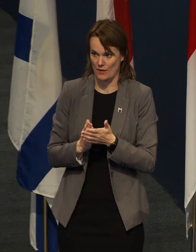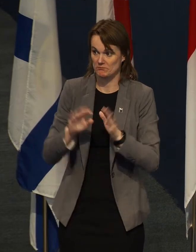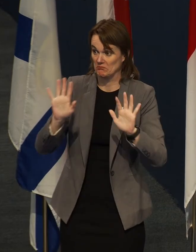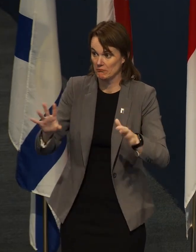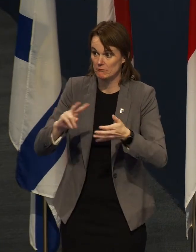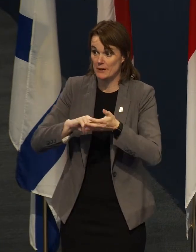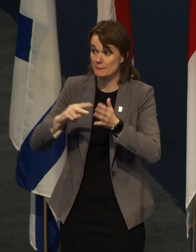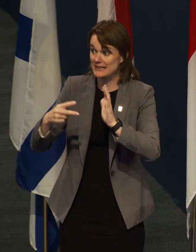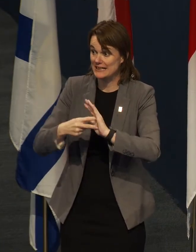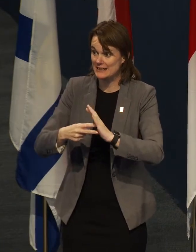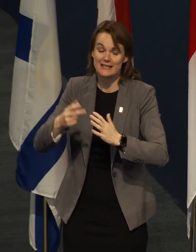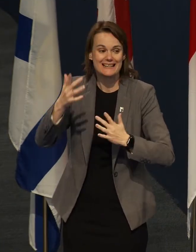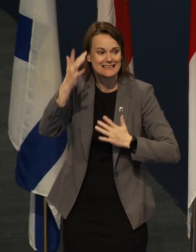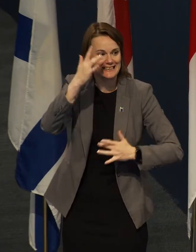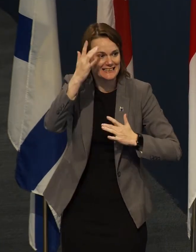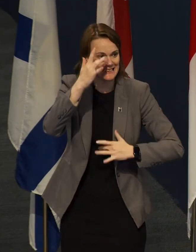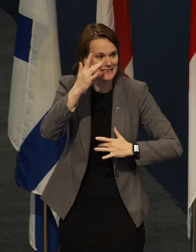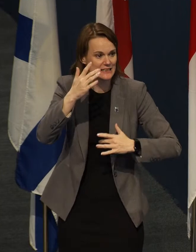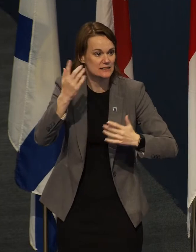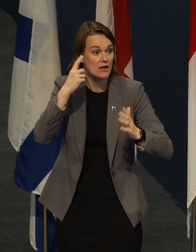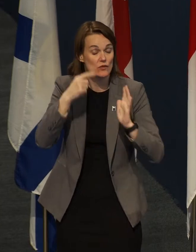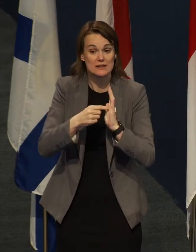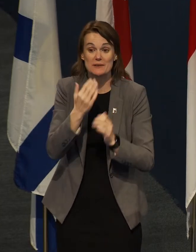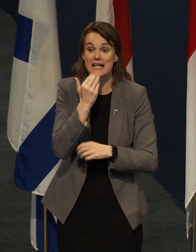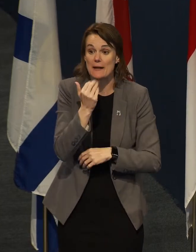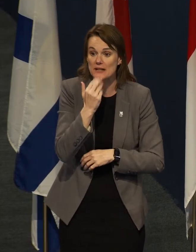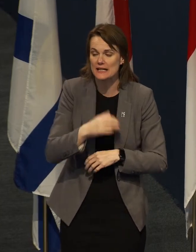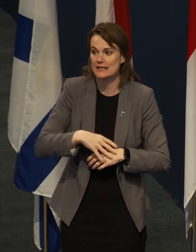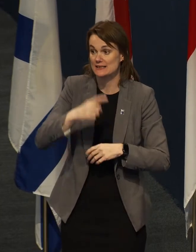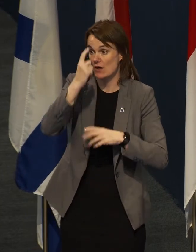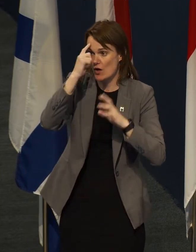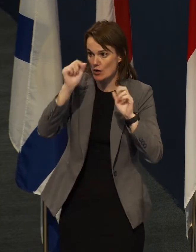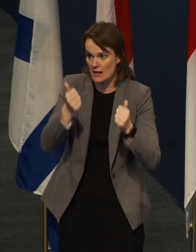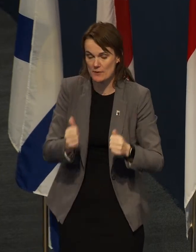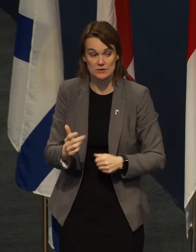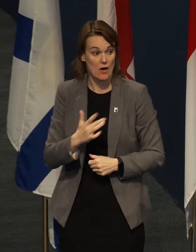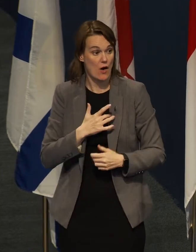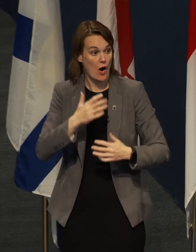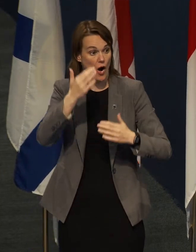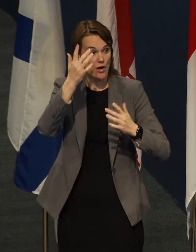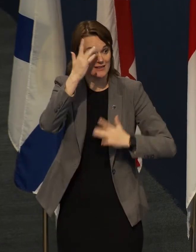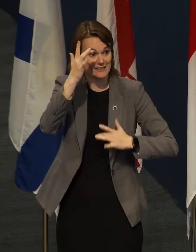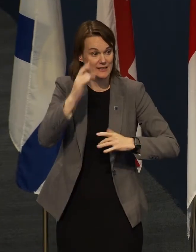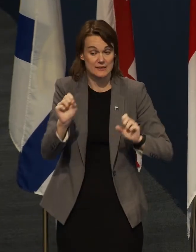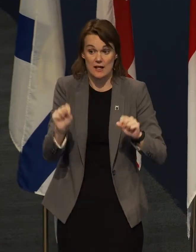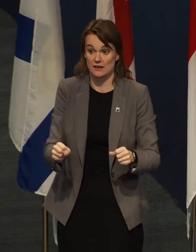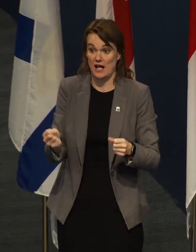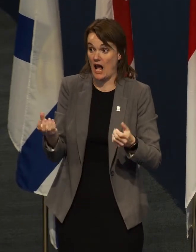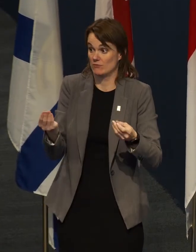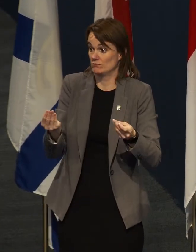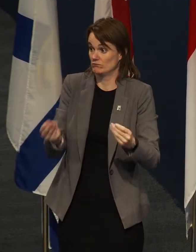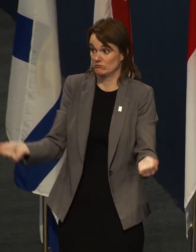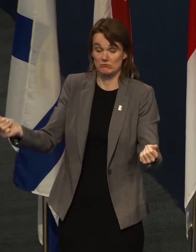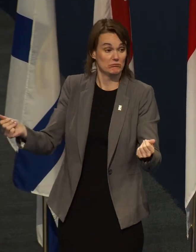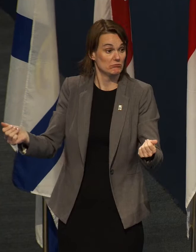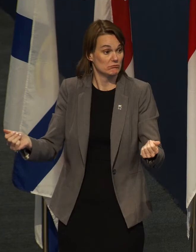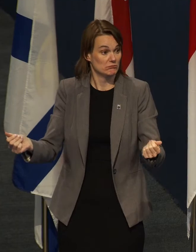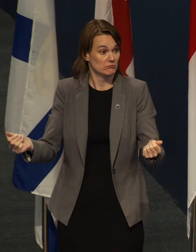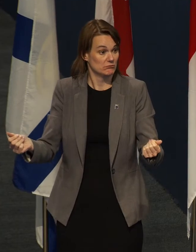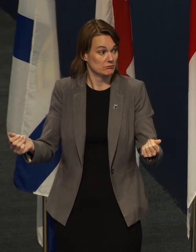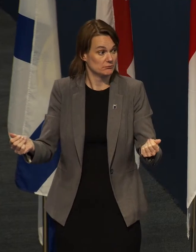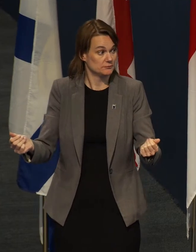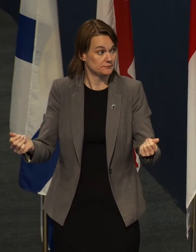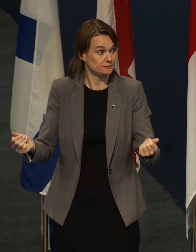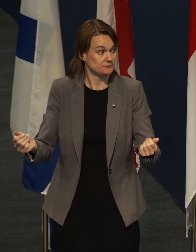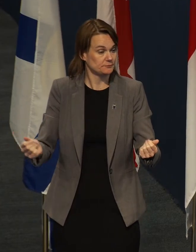the human body, diseases like diabetes and Alzheimer's and heart disease will simply disappear.